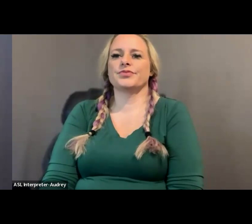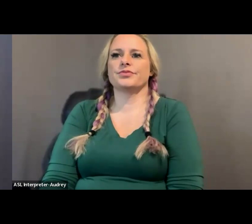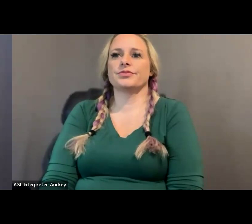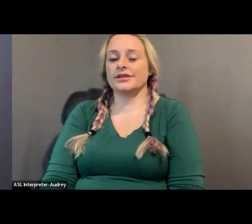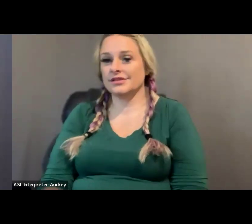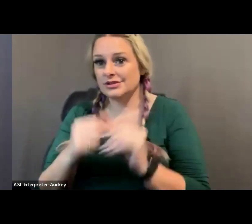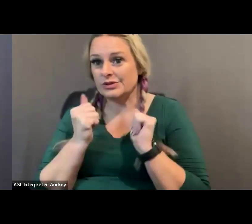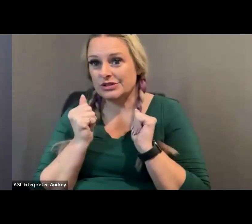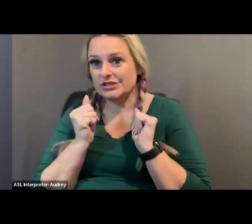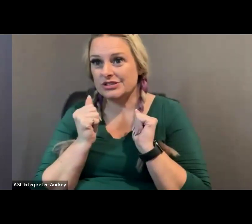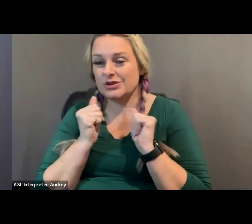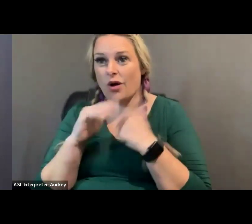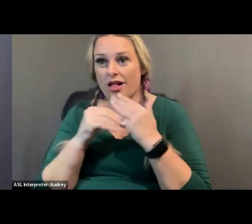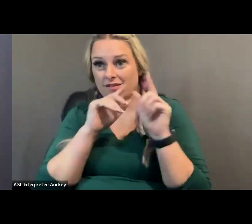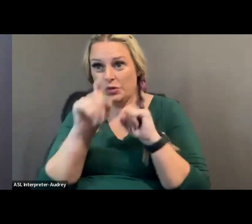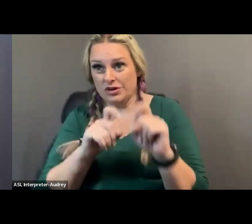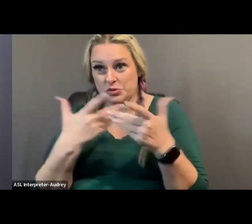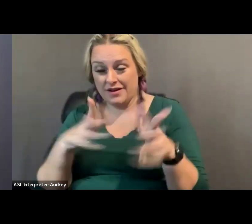Did I answer everything in